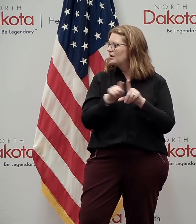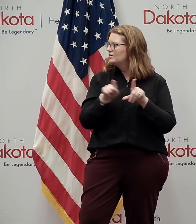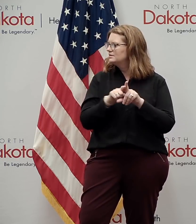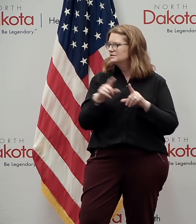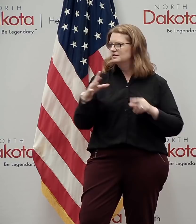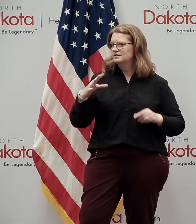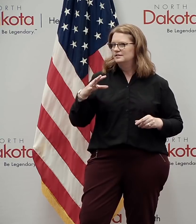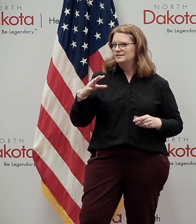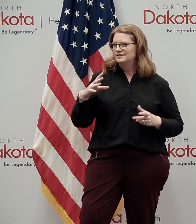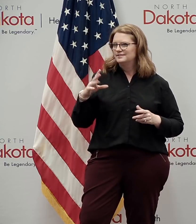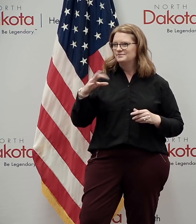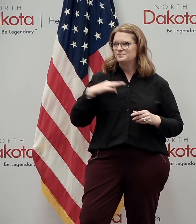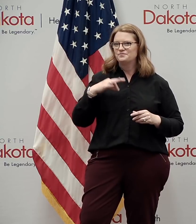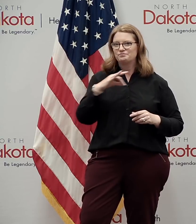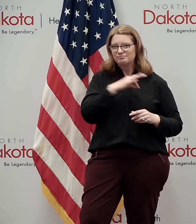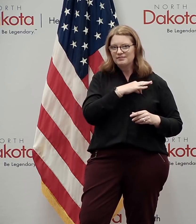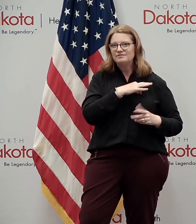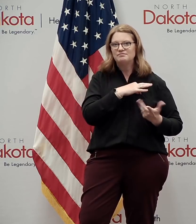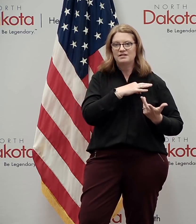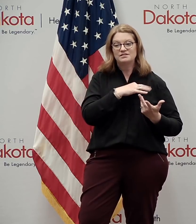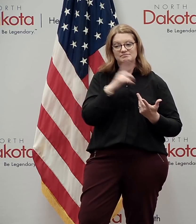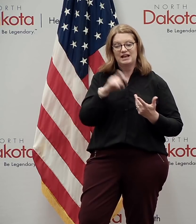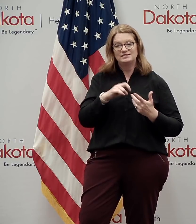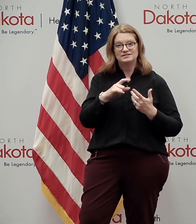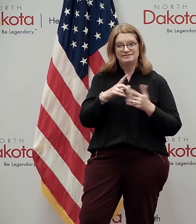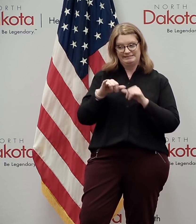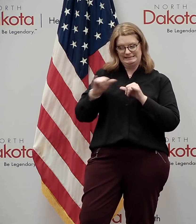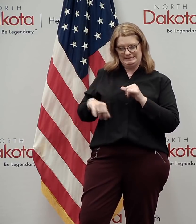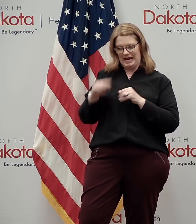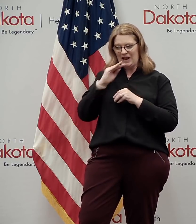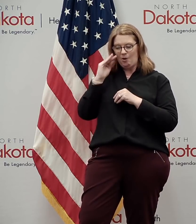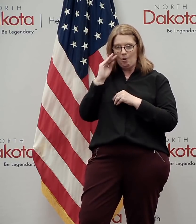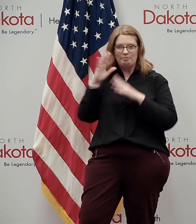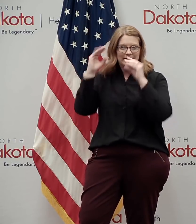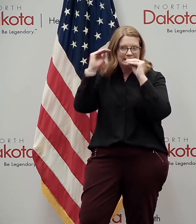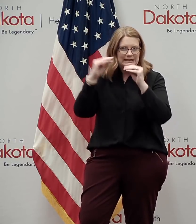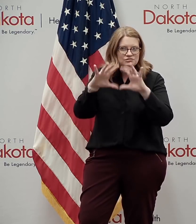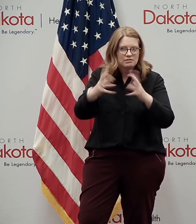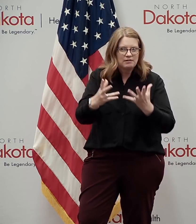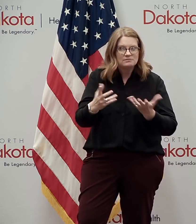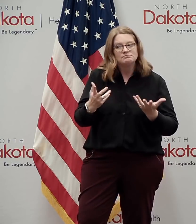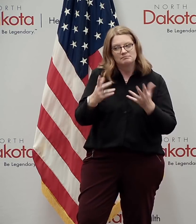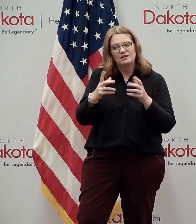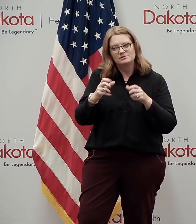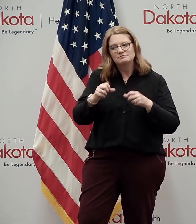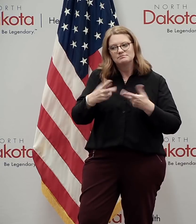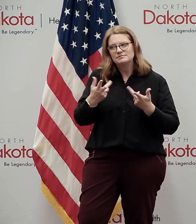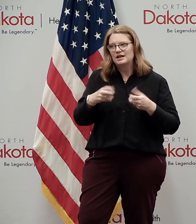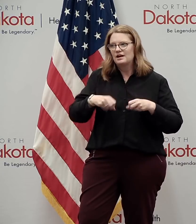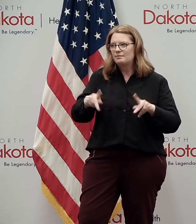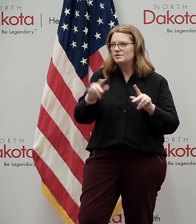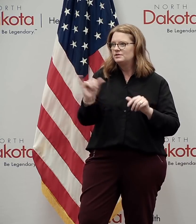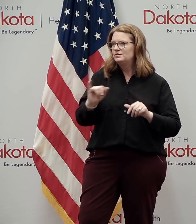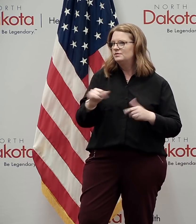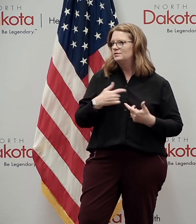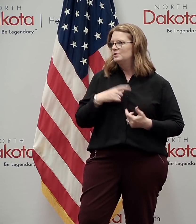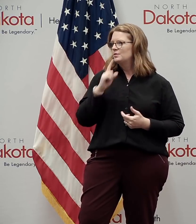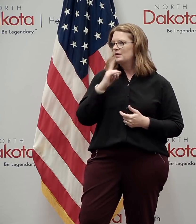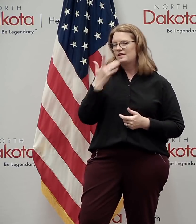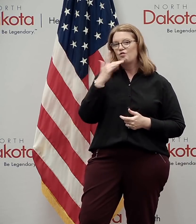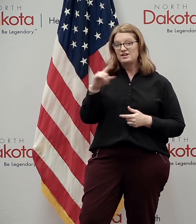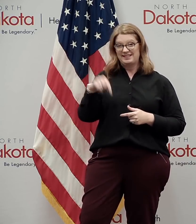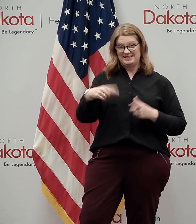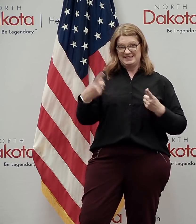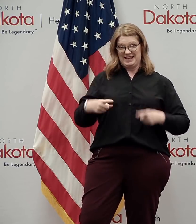these things remotely. That's possible too with technology. So we're really fortunate that this pandemic is coming in